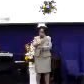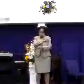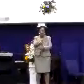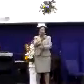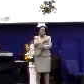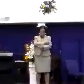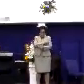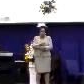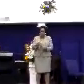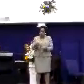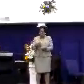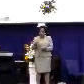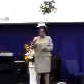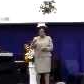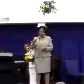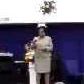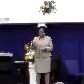How about Paw Patrol?